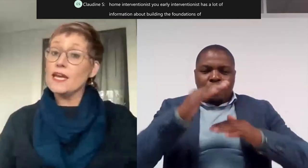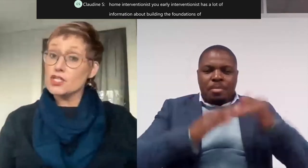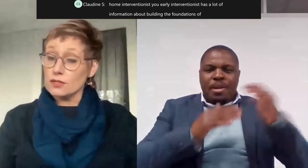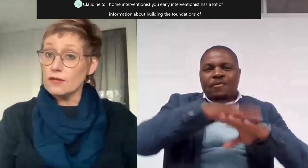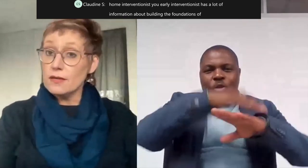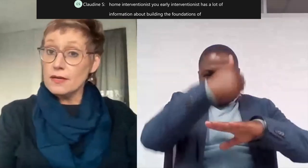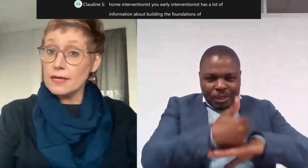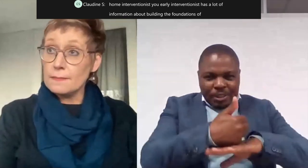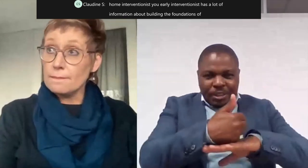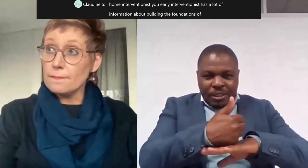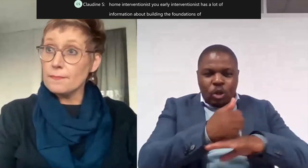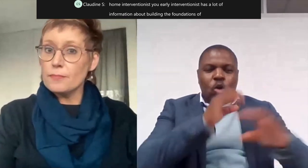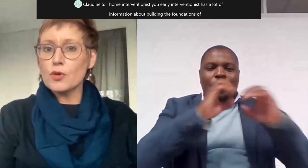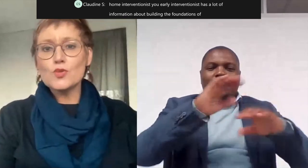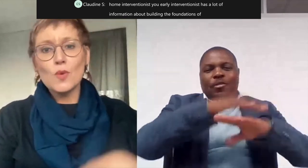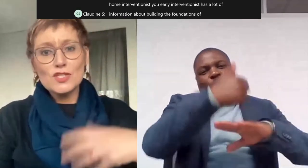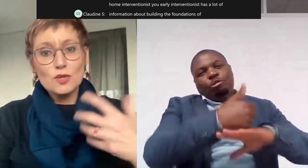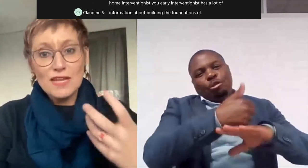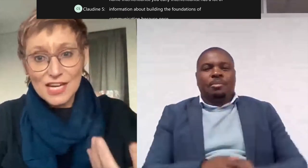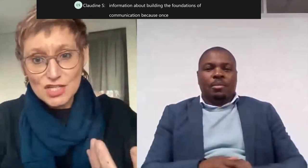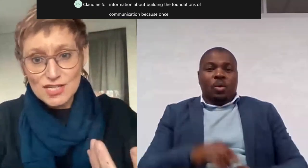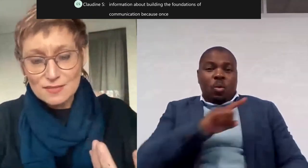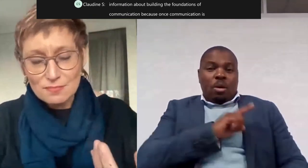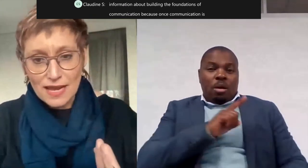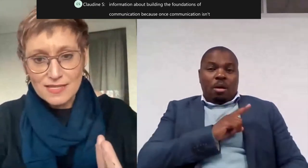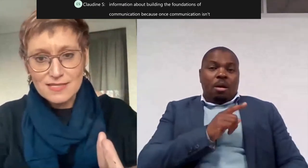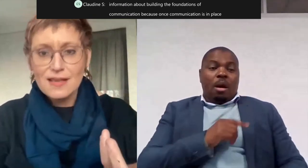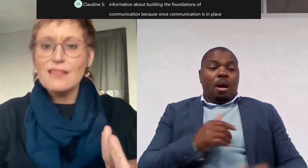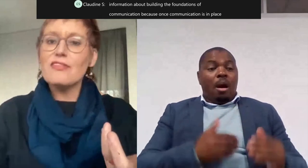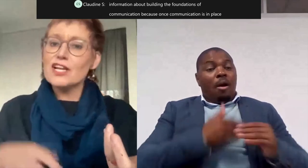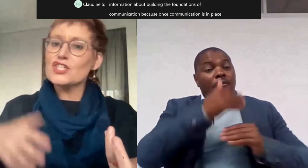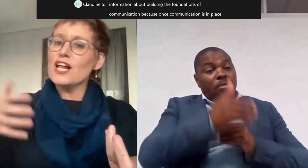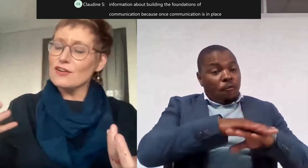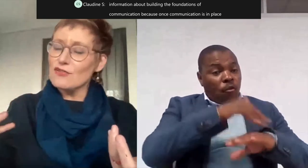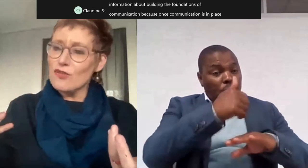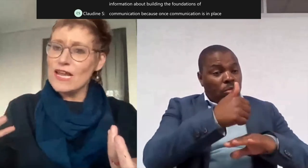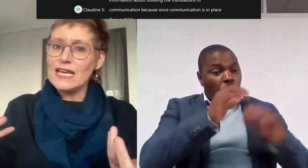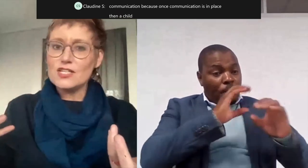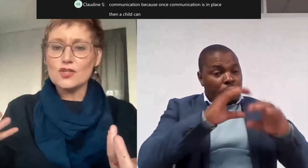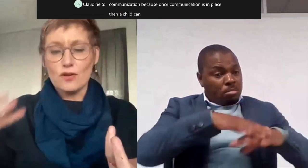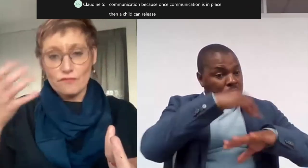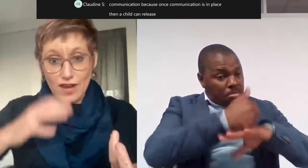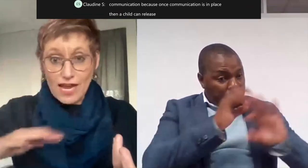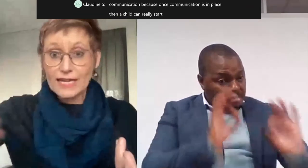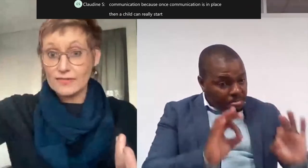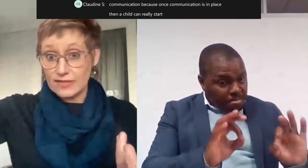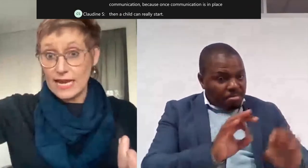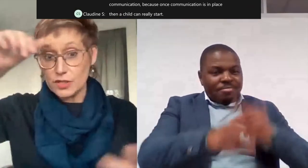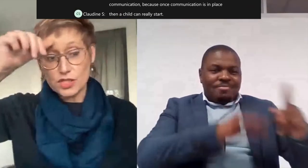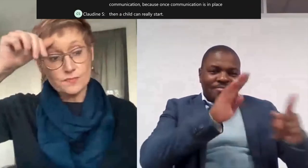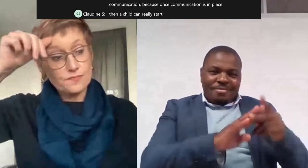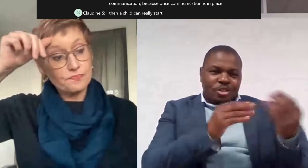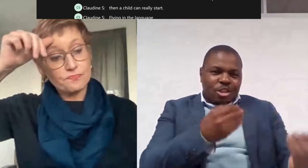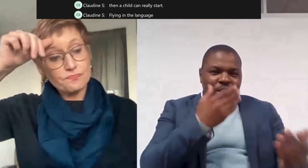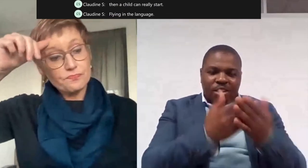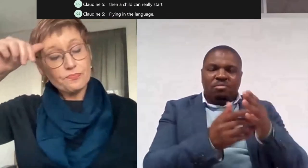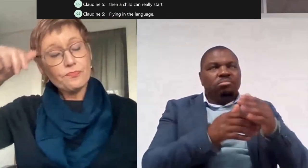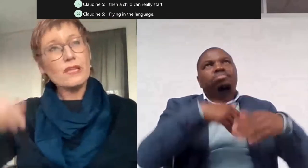of communication. Because once communication is in place, then a child can really start flying in the